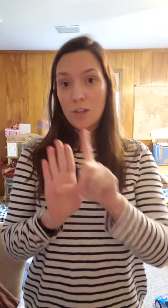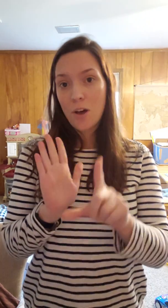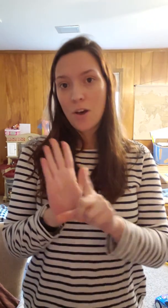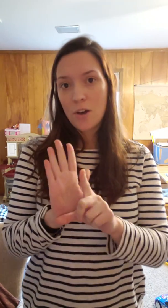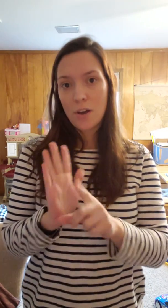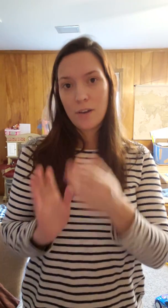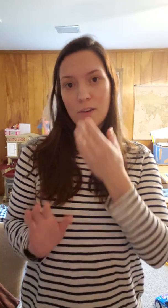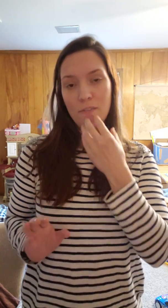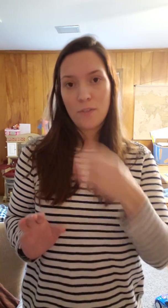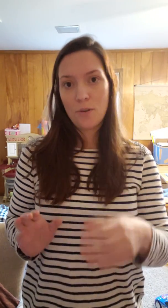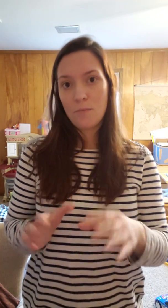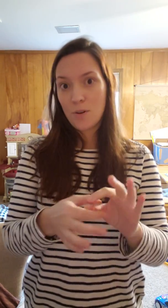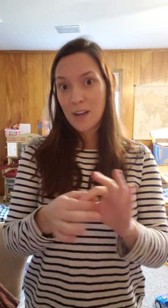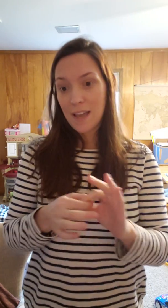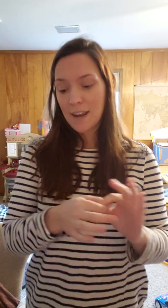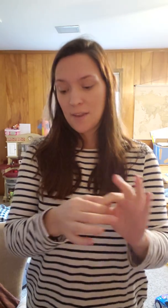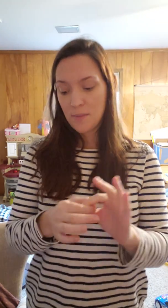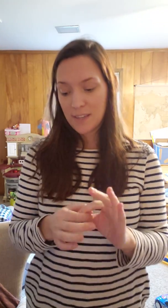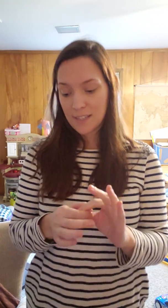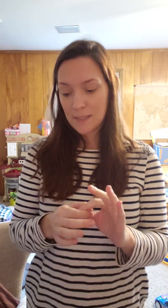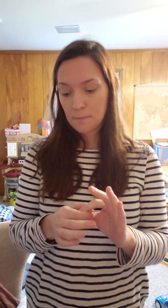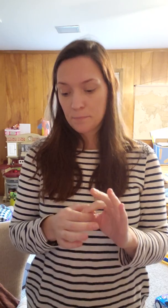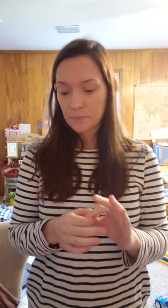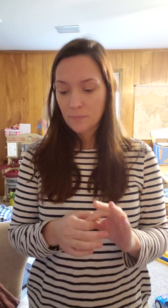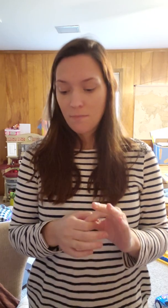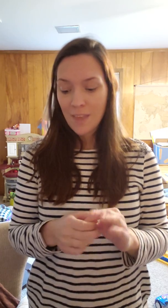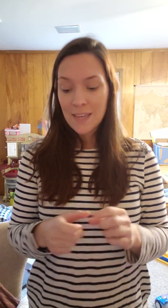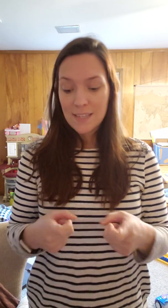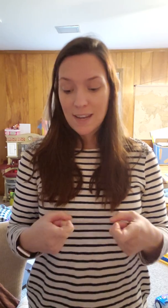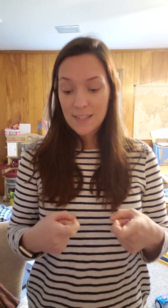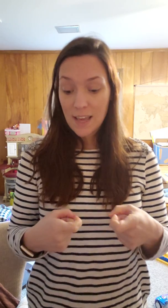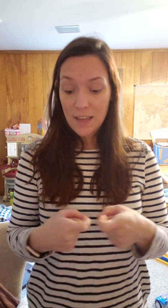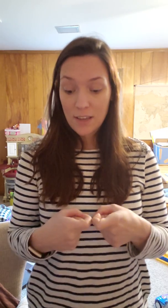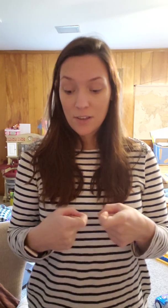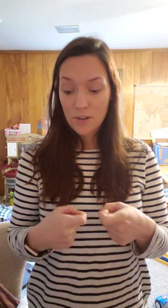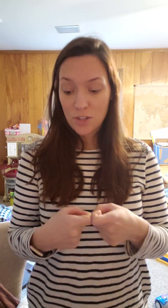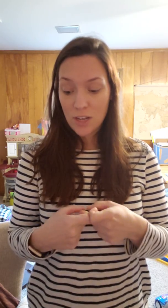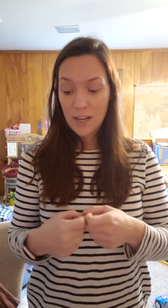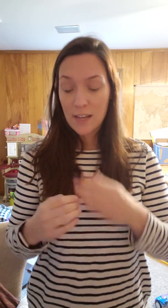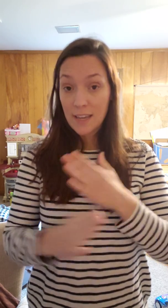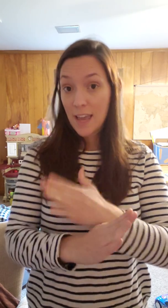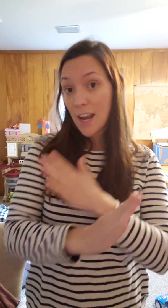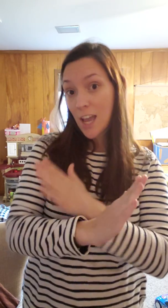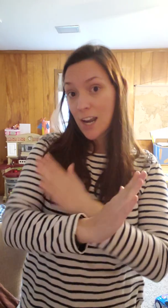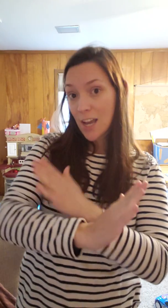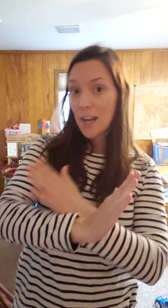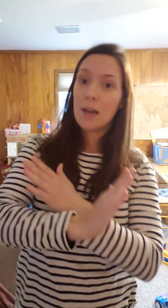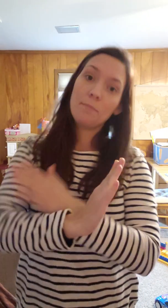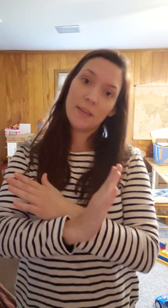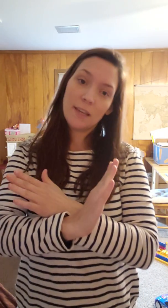law of thermodynamics states that energy cannot not be